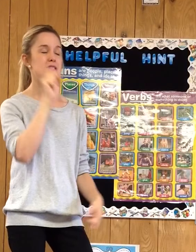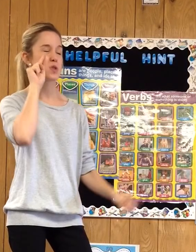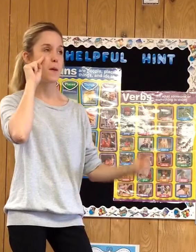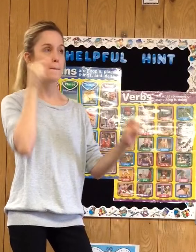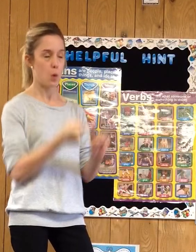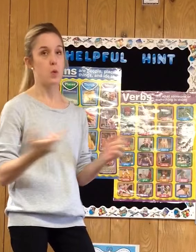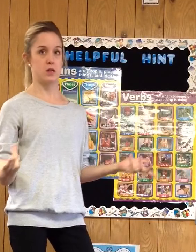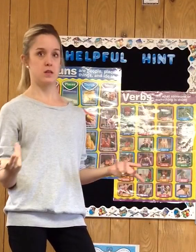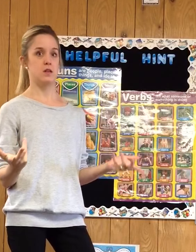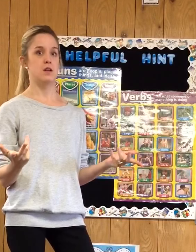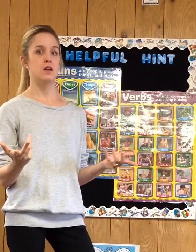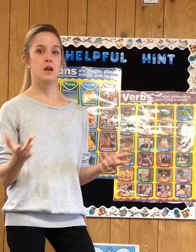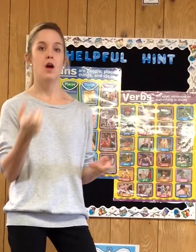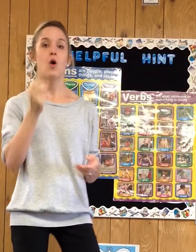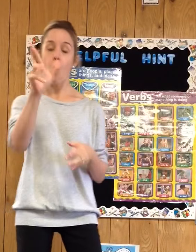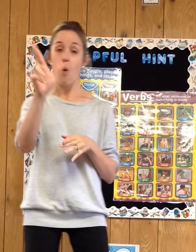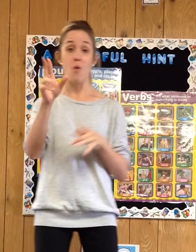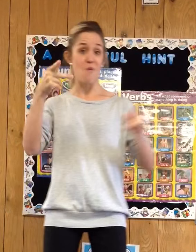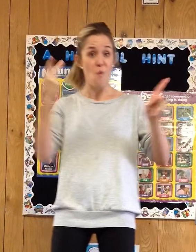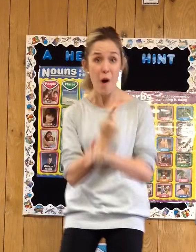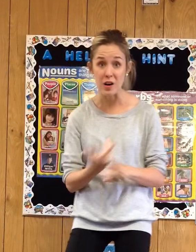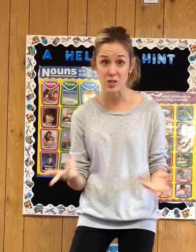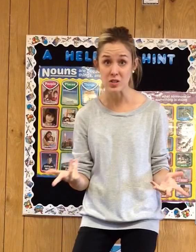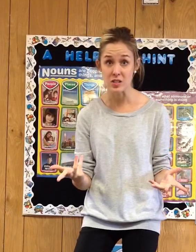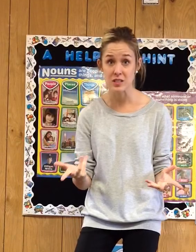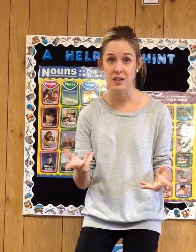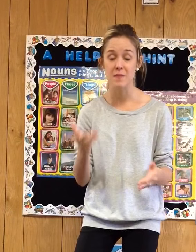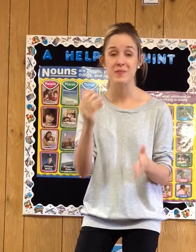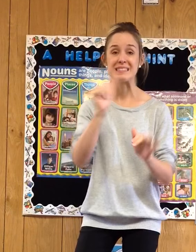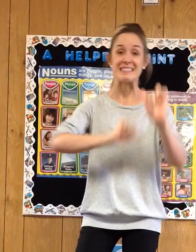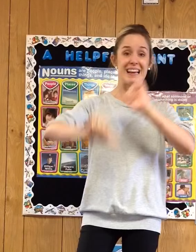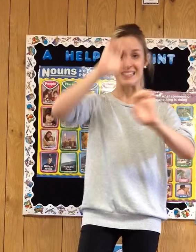point? Or even worse, science education is